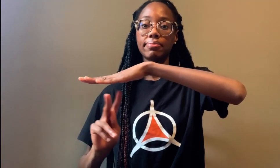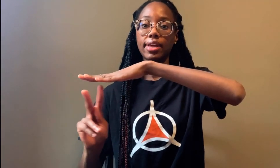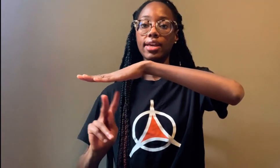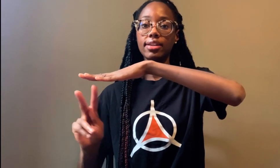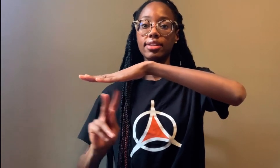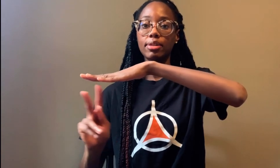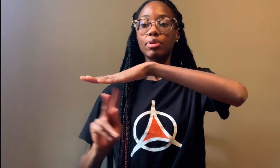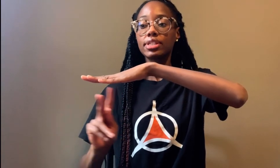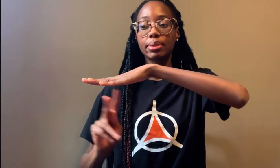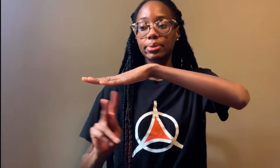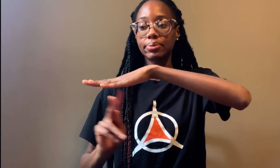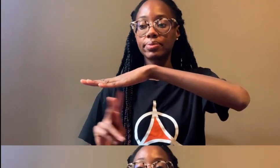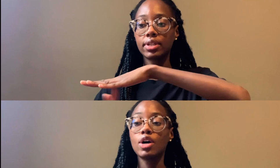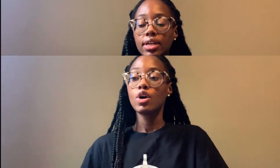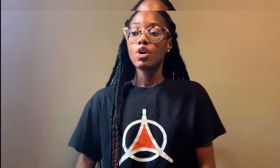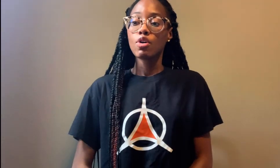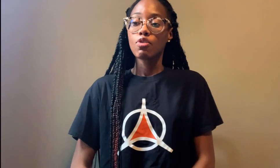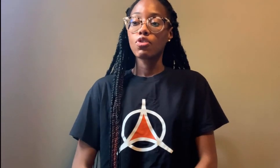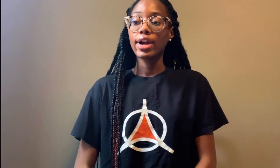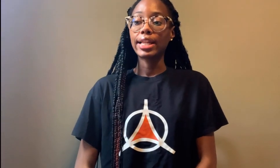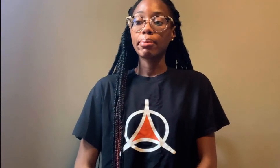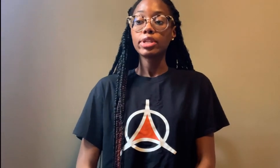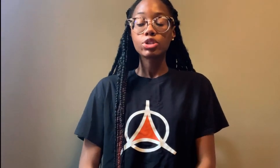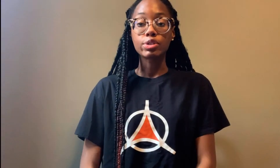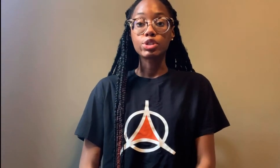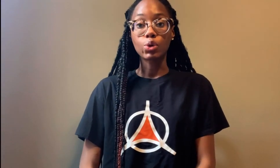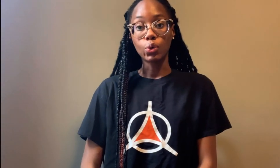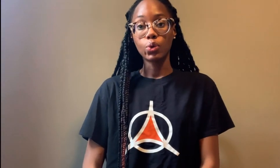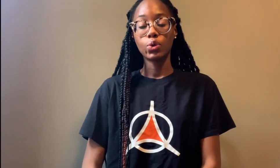Okay? Pretty simple. For elementary school,